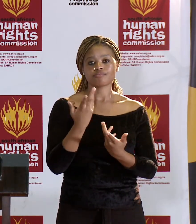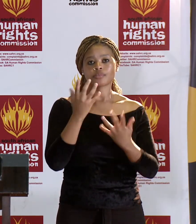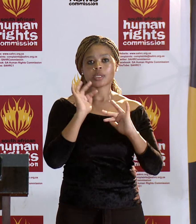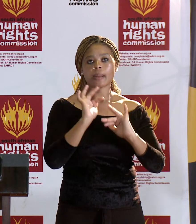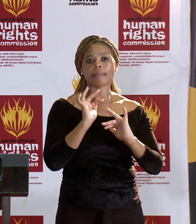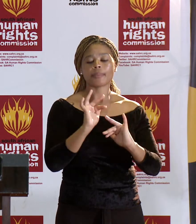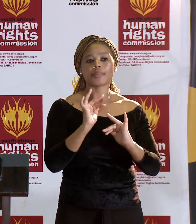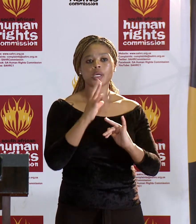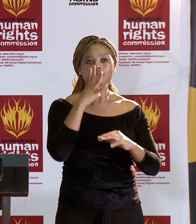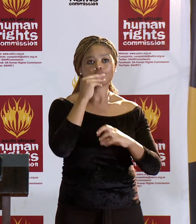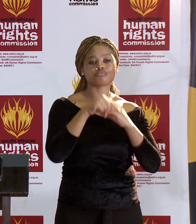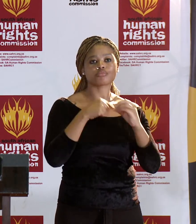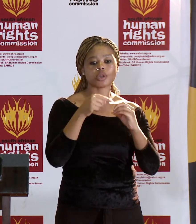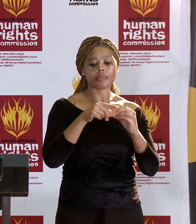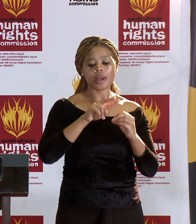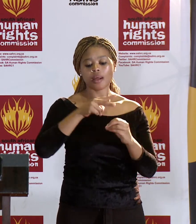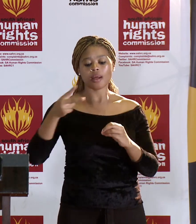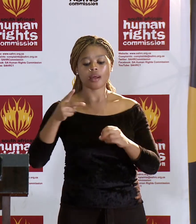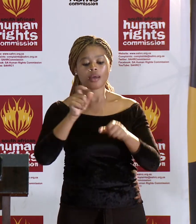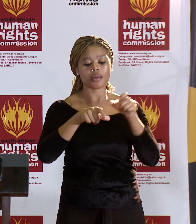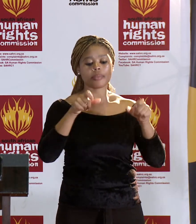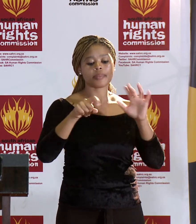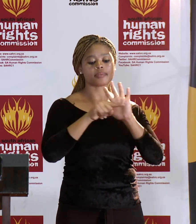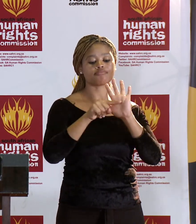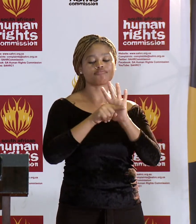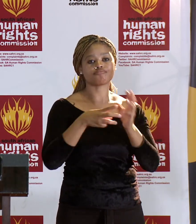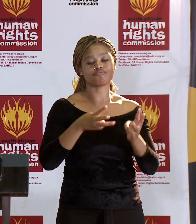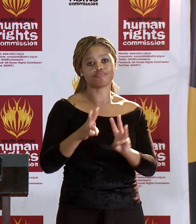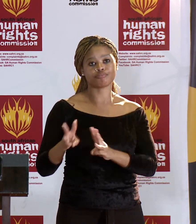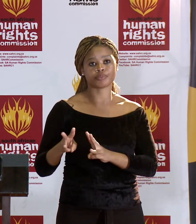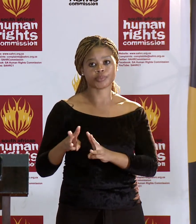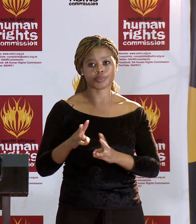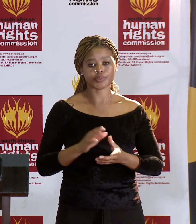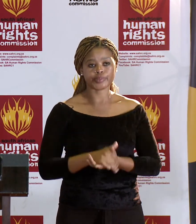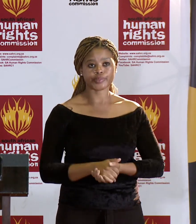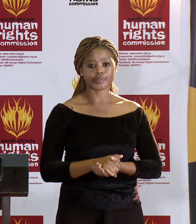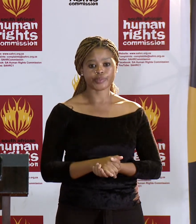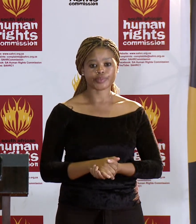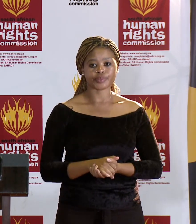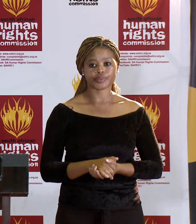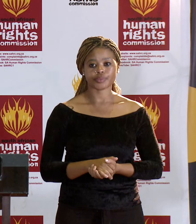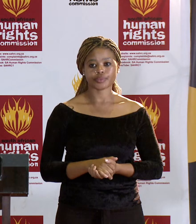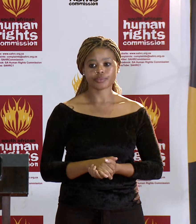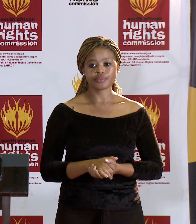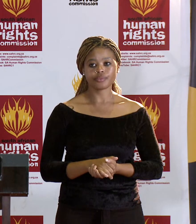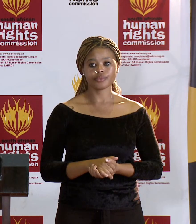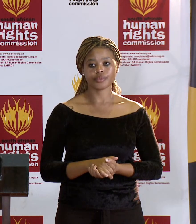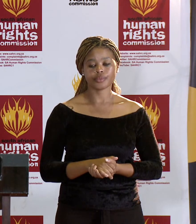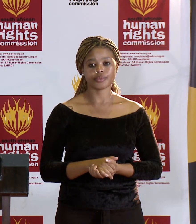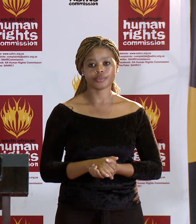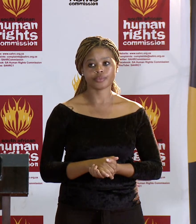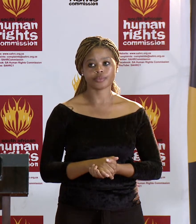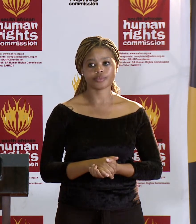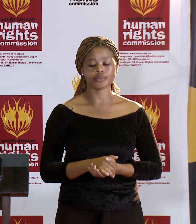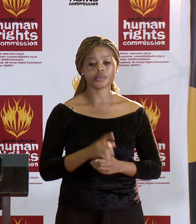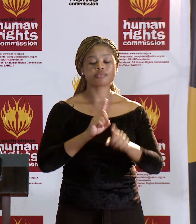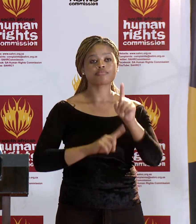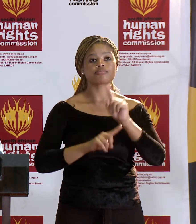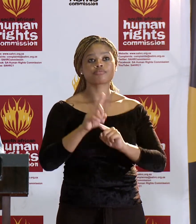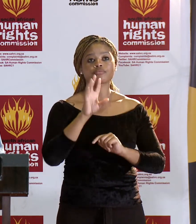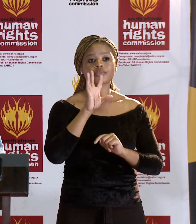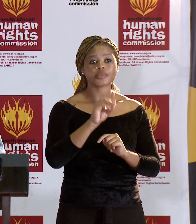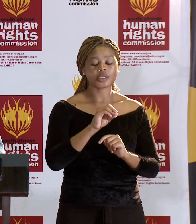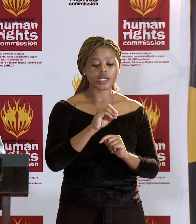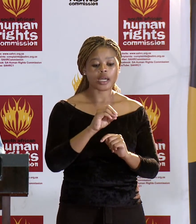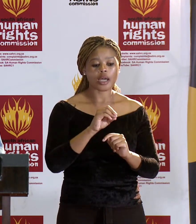people talking about other people in a negative way, right? And sometimes you have things that